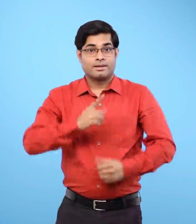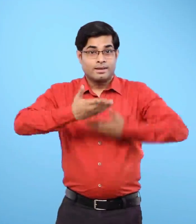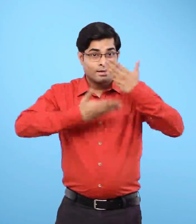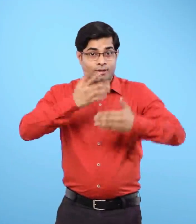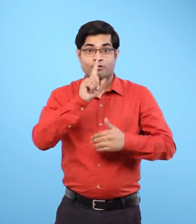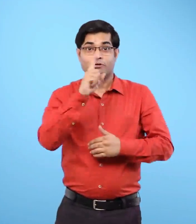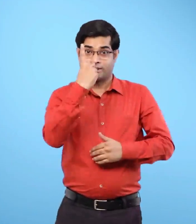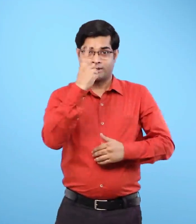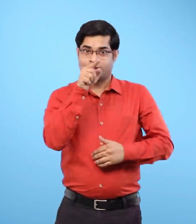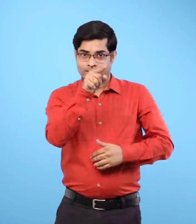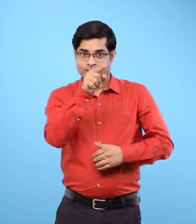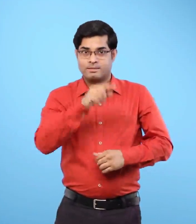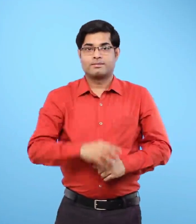Period 1, Hindi.